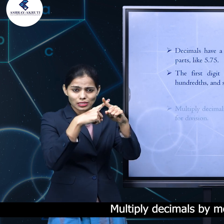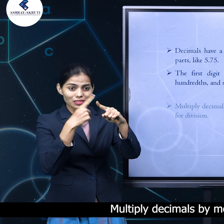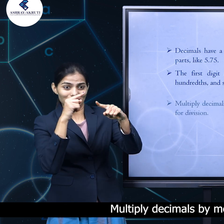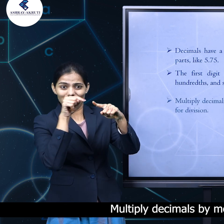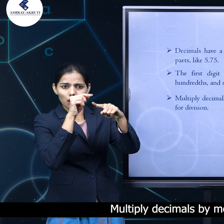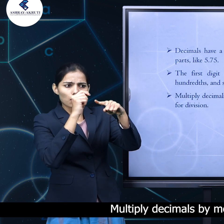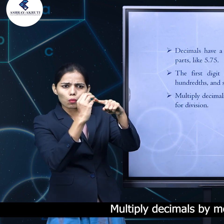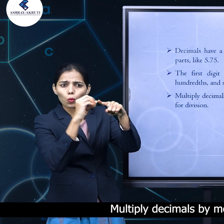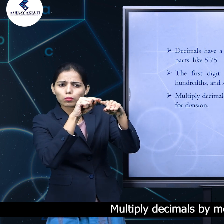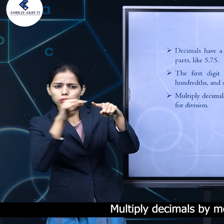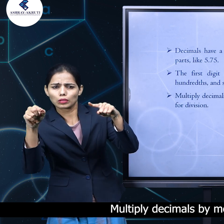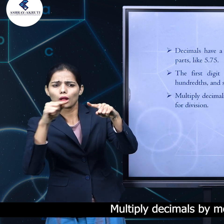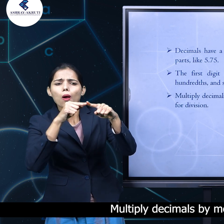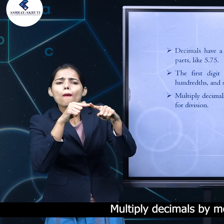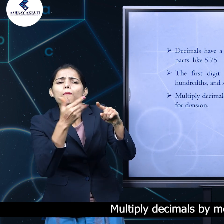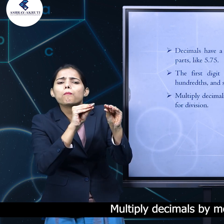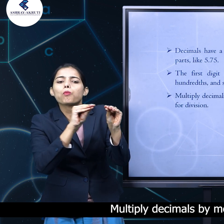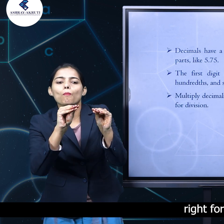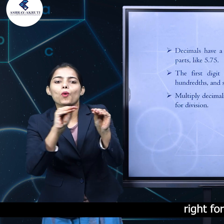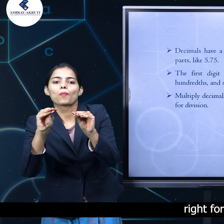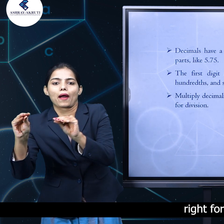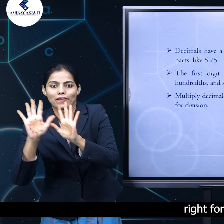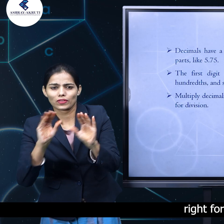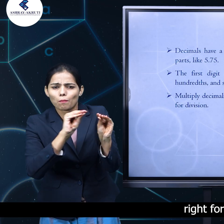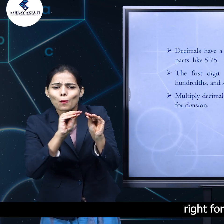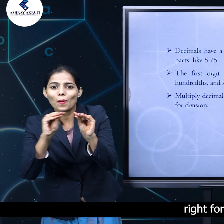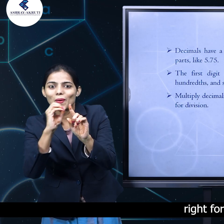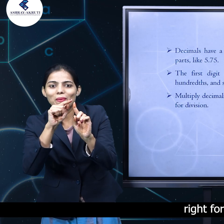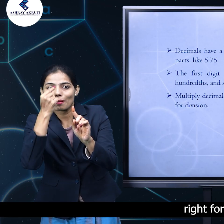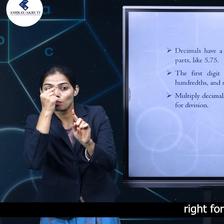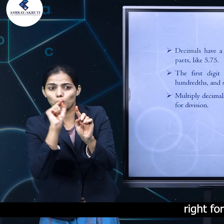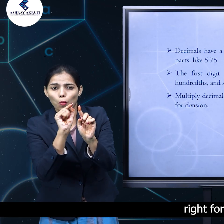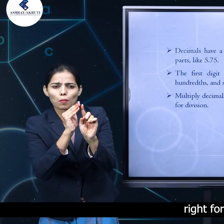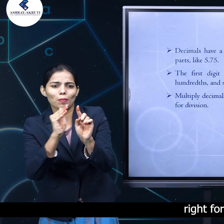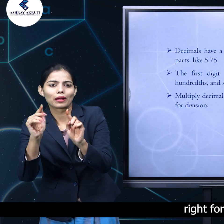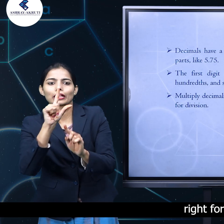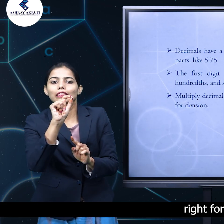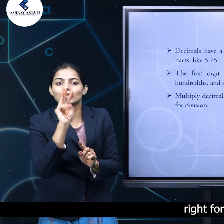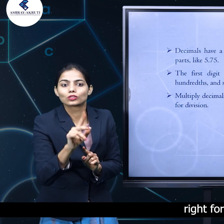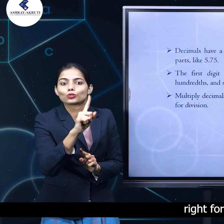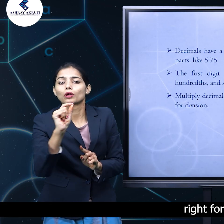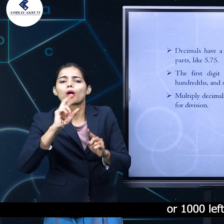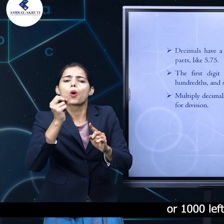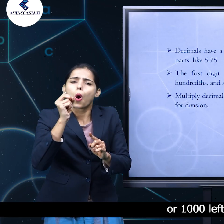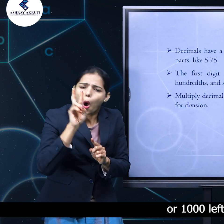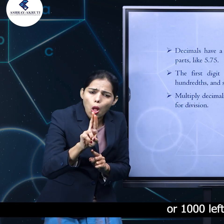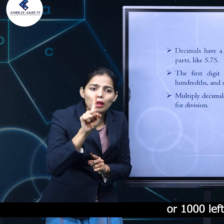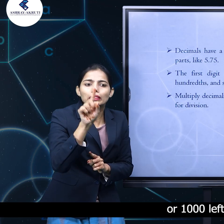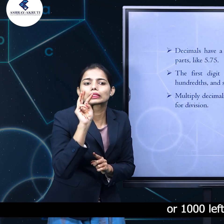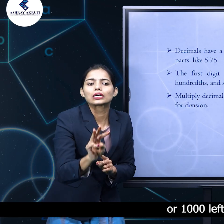Multiply decimals by moving the decimal point right for 10, 100 or 1000 left